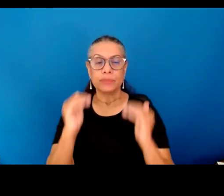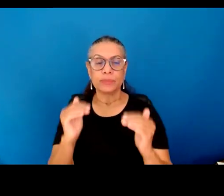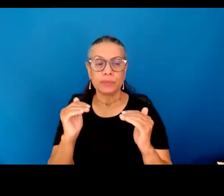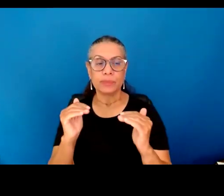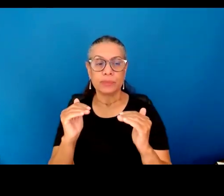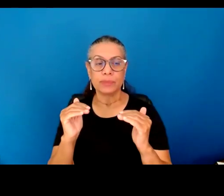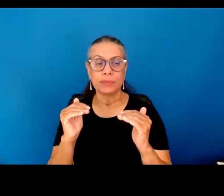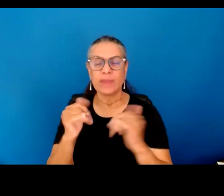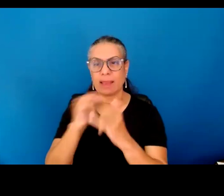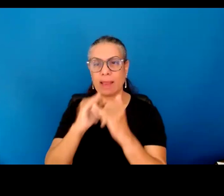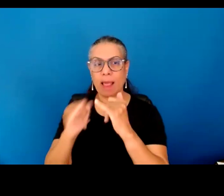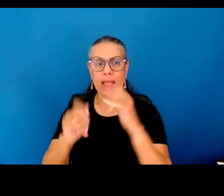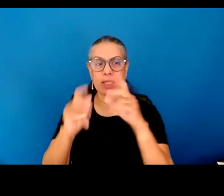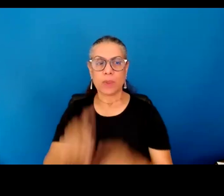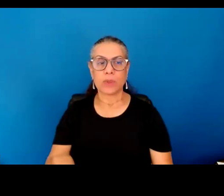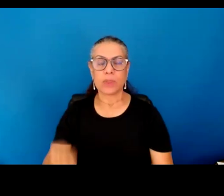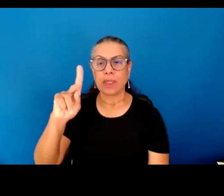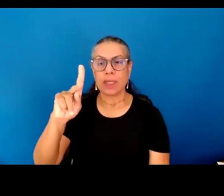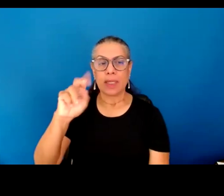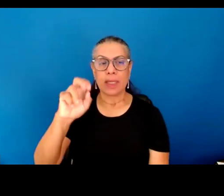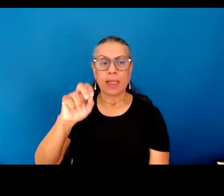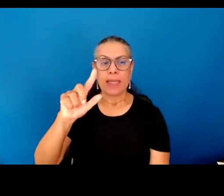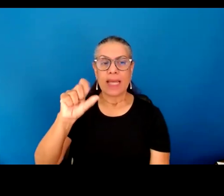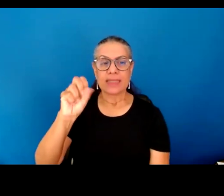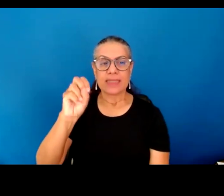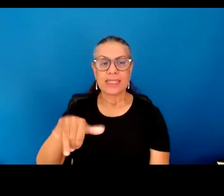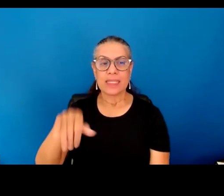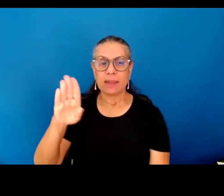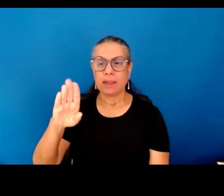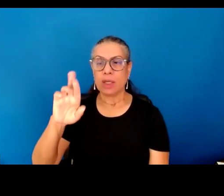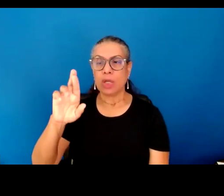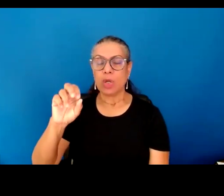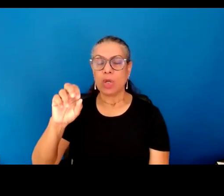our last in-person speaker is Kelsey Brendel.